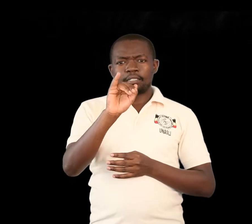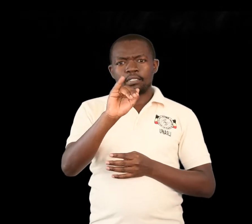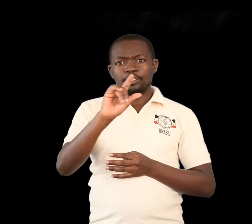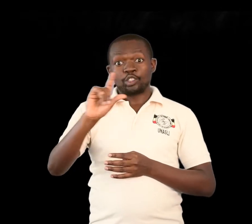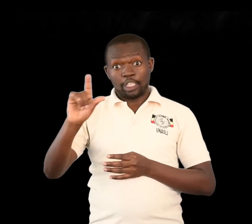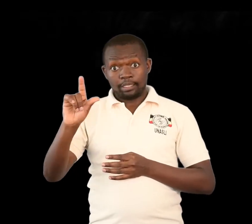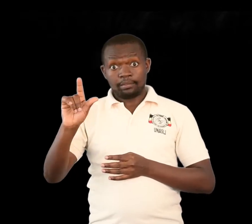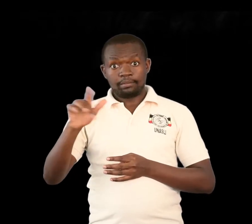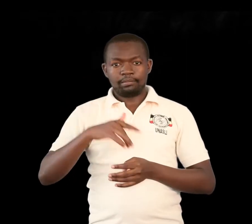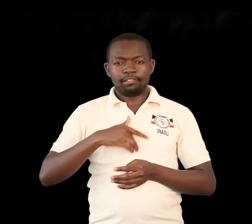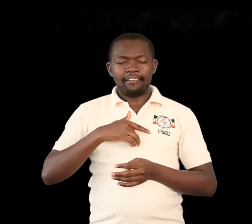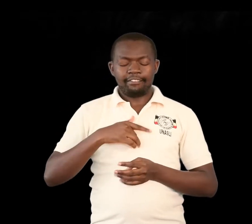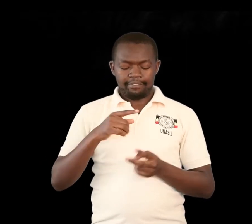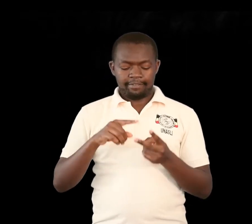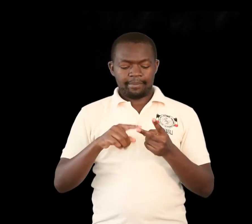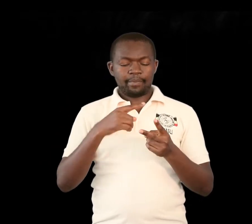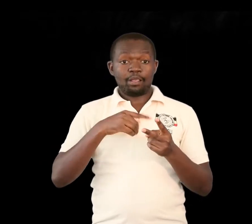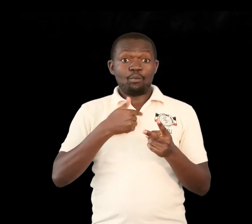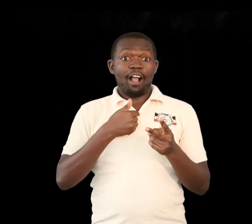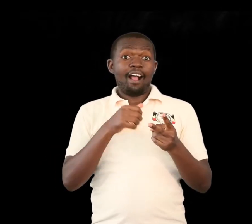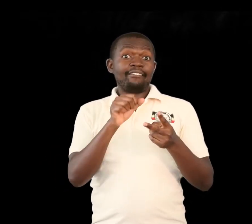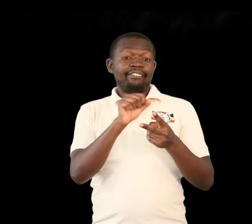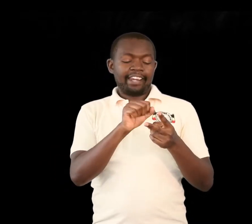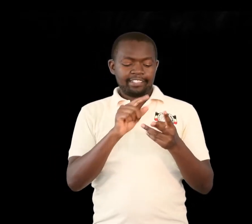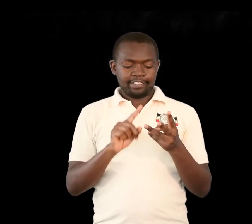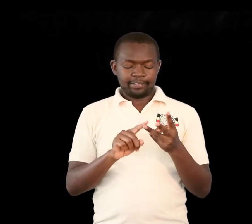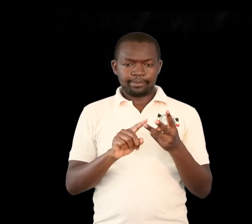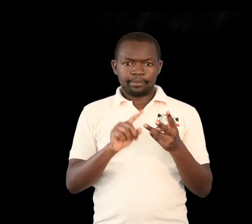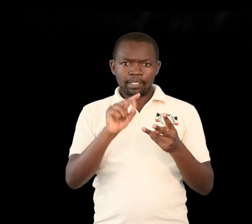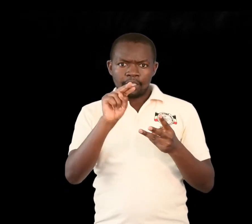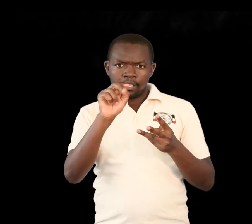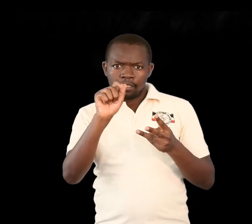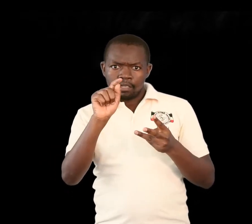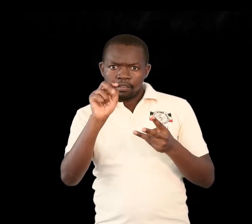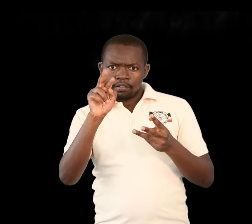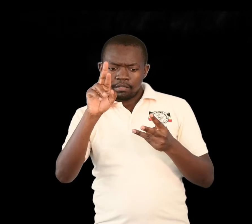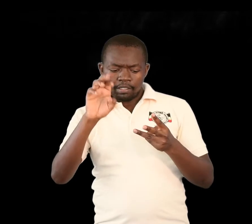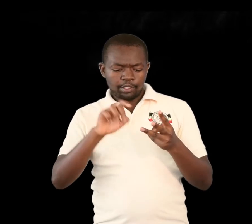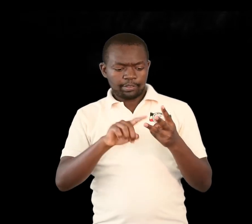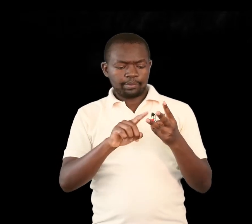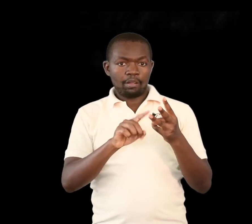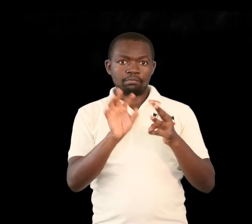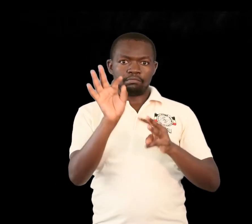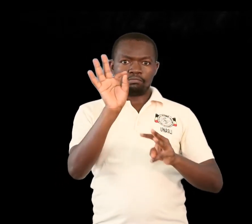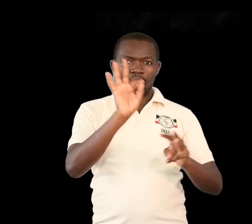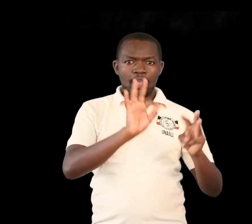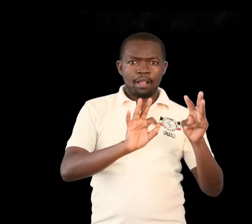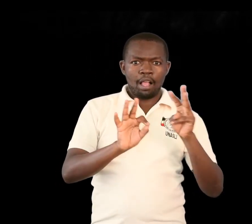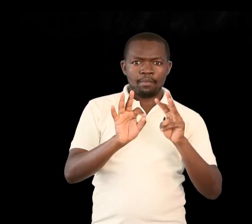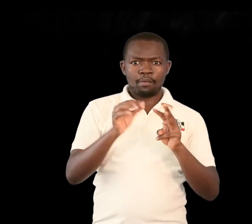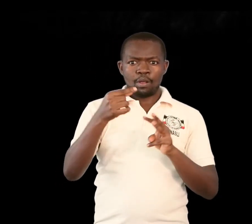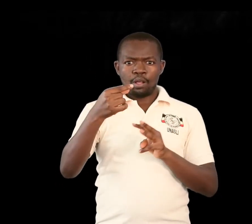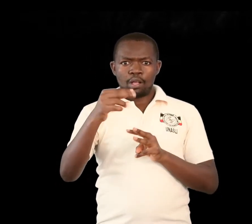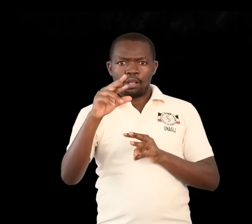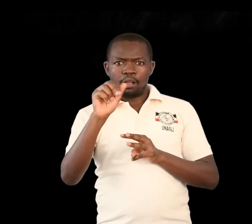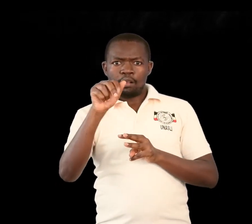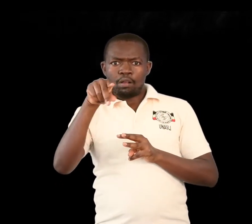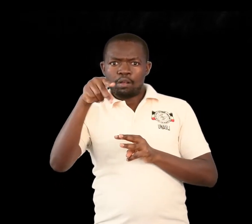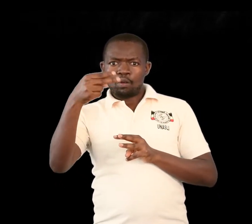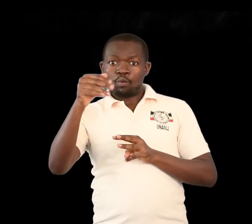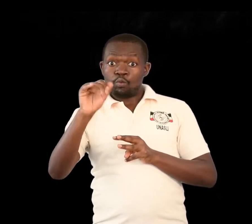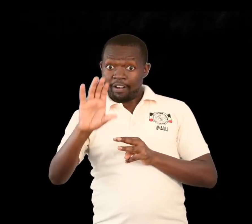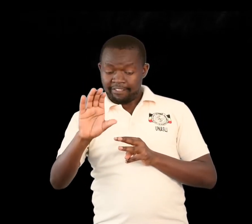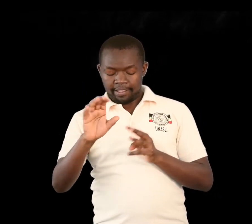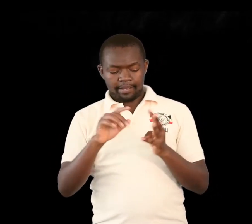have nature. We have graphic design. We have construction and